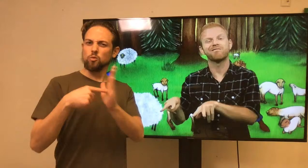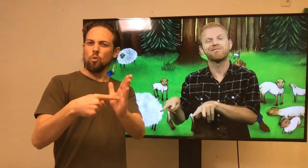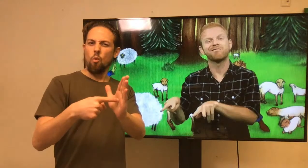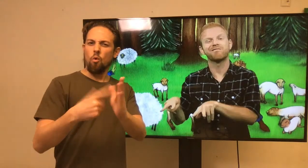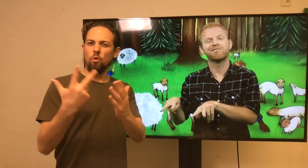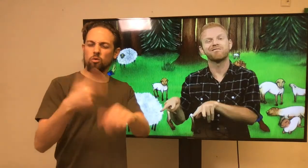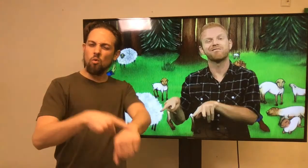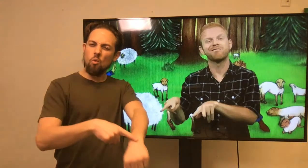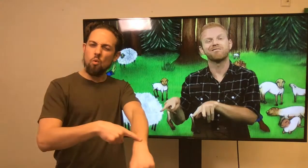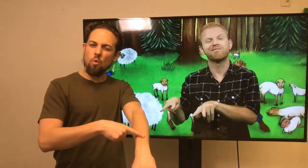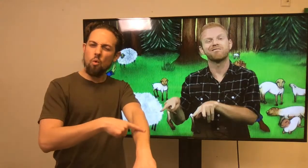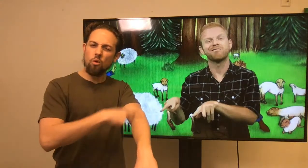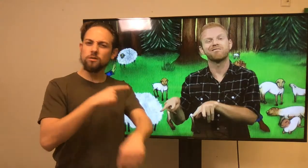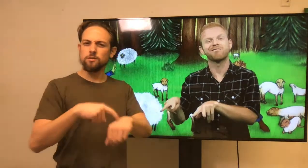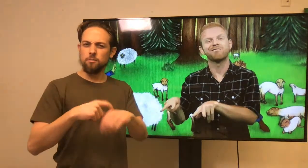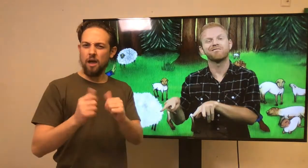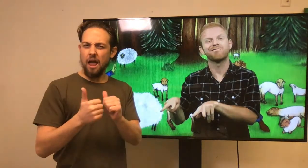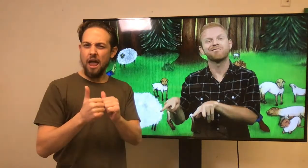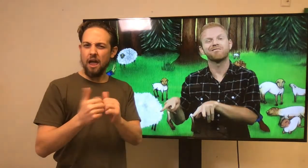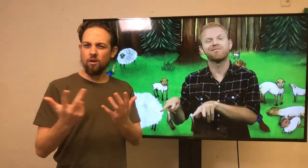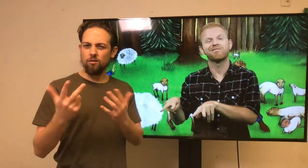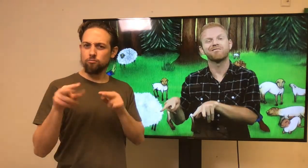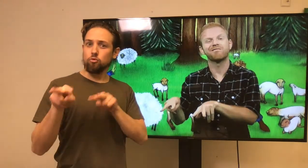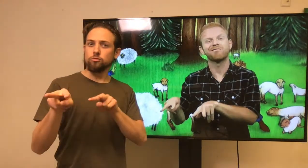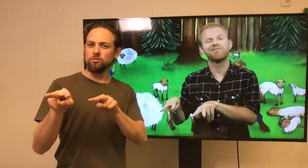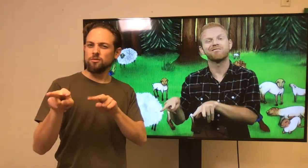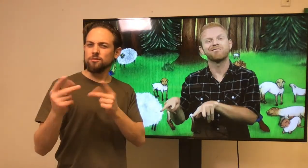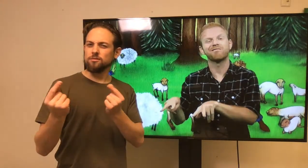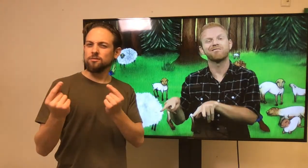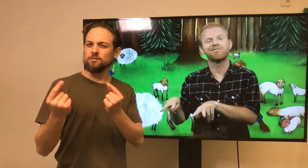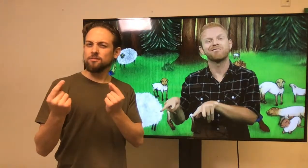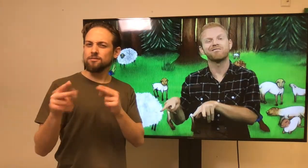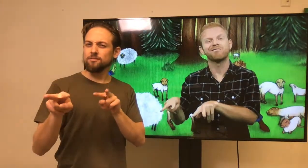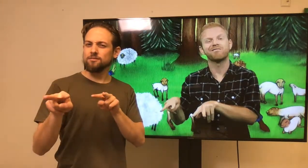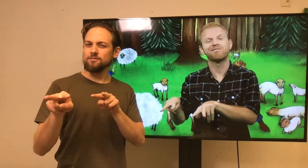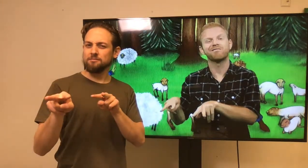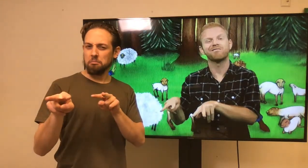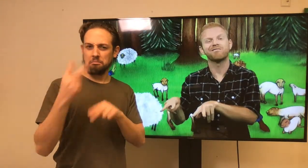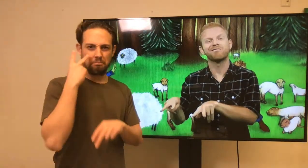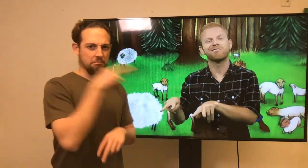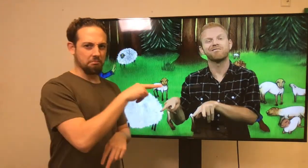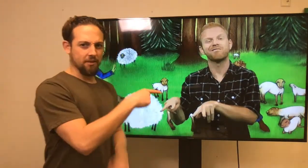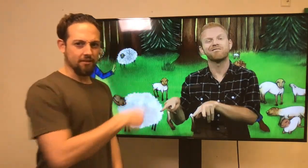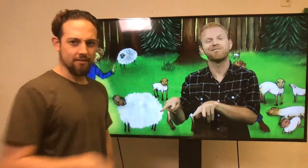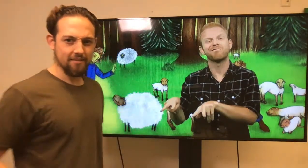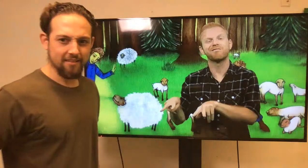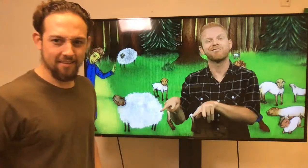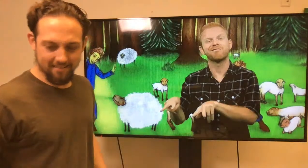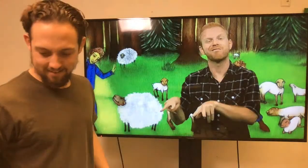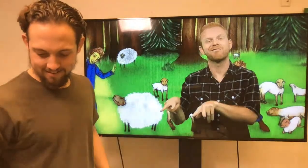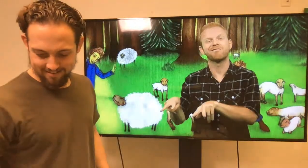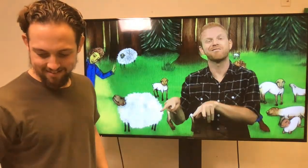sheep. So how do you show that somebody is continually watching sheep? Let's take a